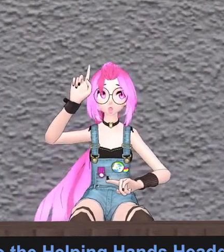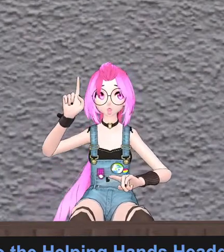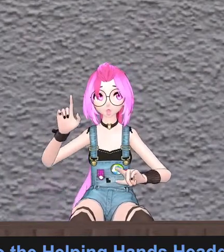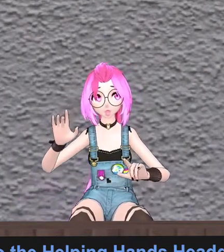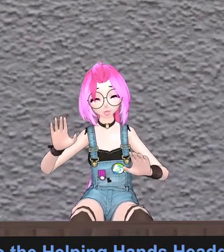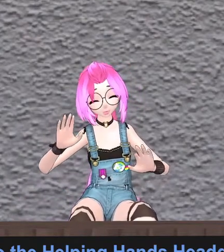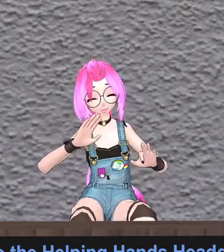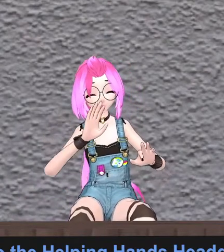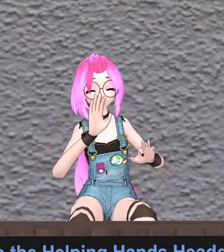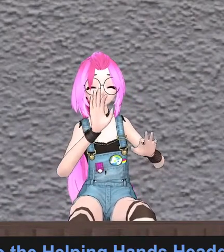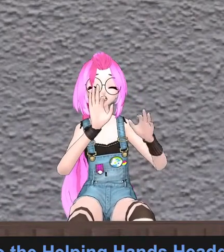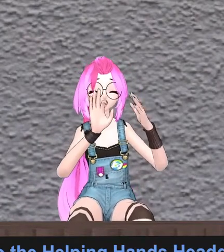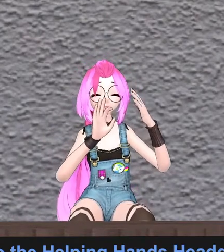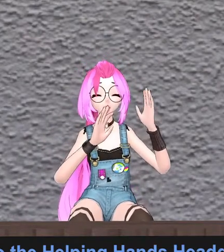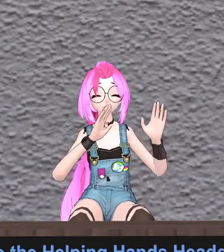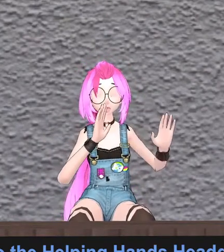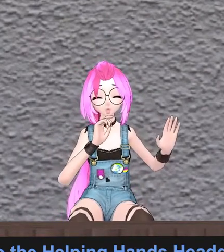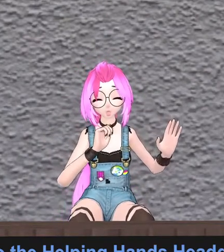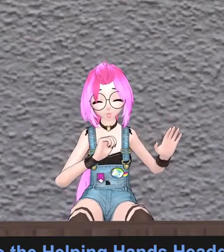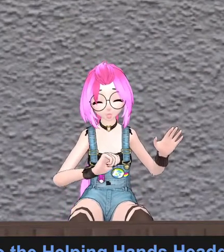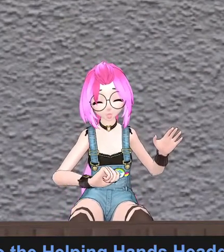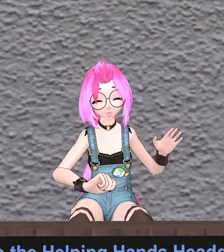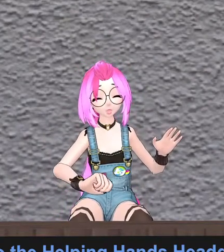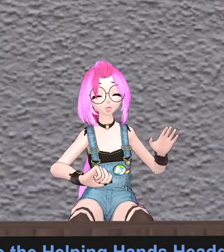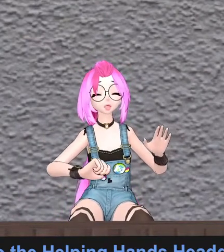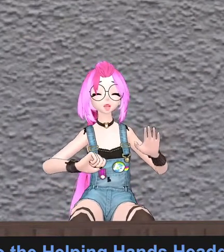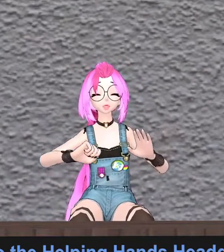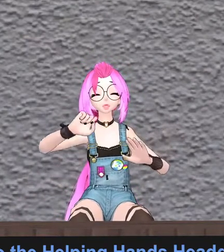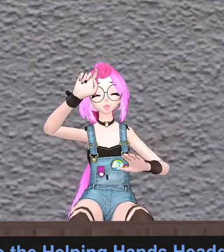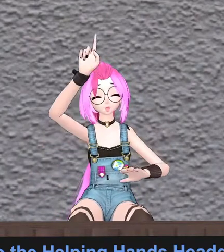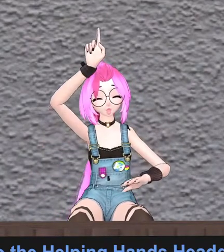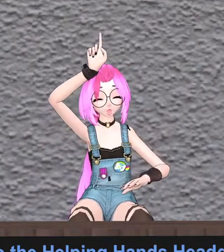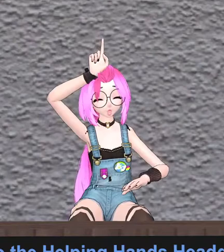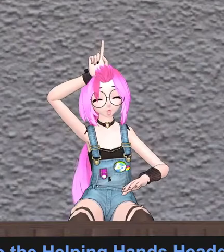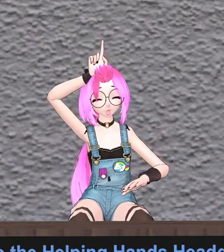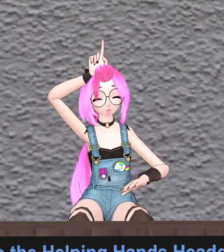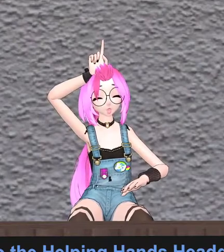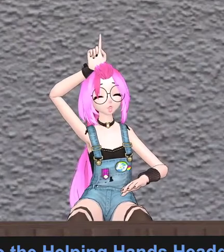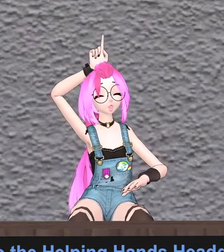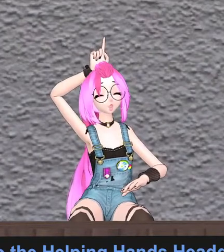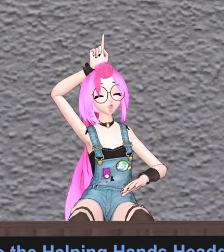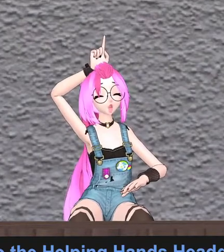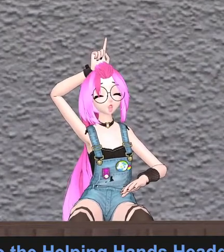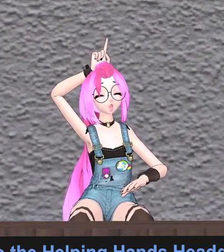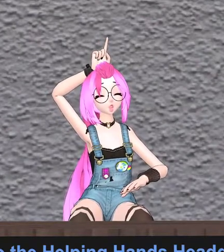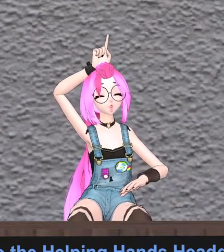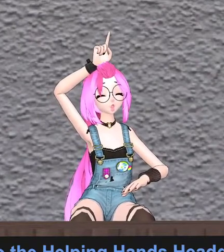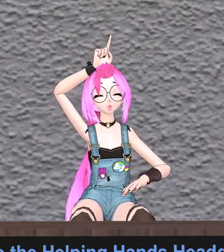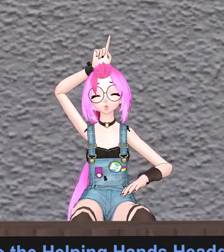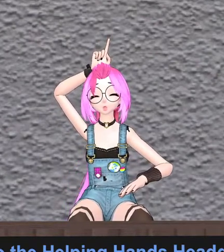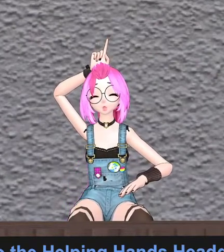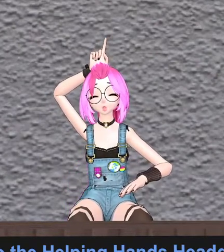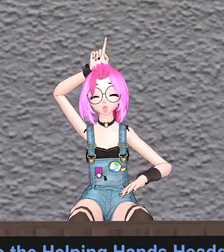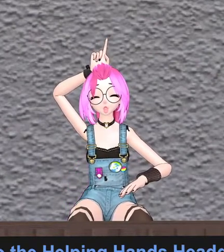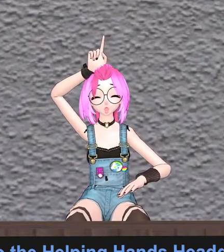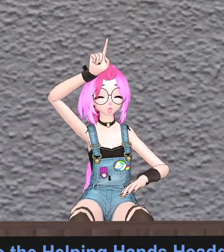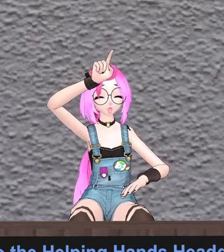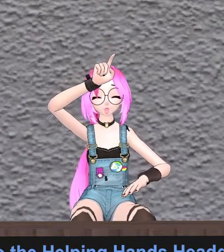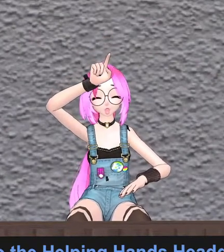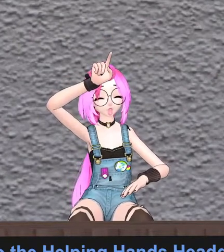Looks like we have one. So, the old sign for Germany used to be this. Remember how I told you? Egypt, it's